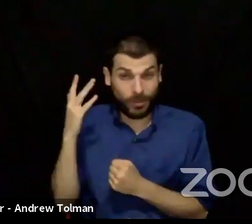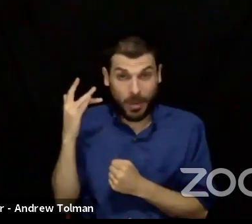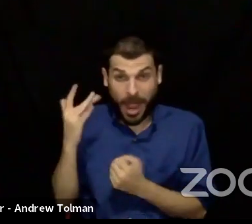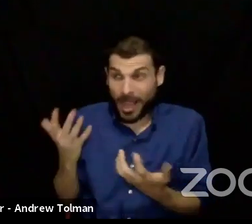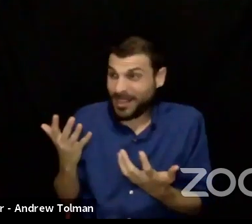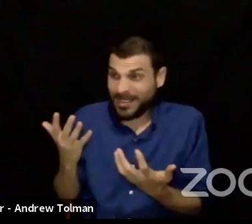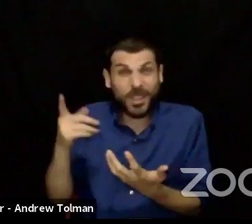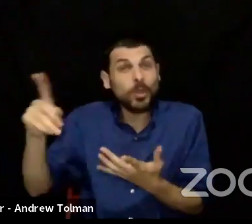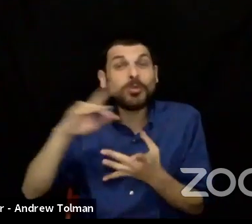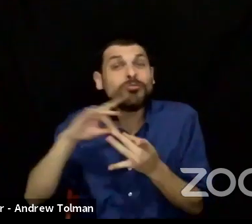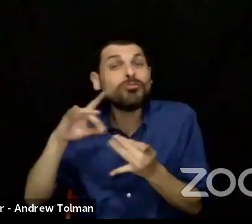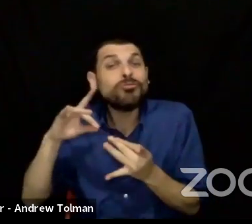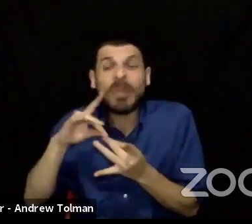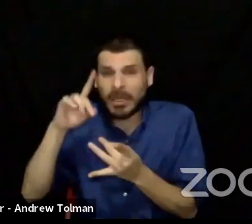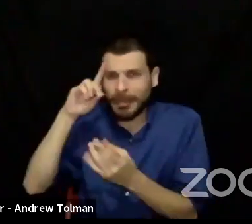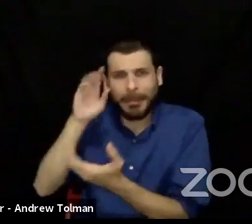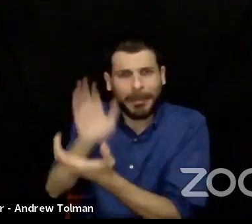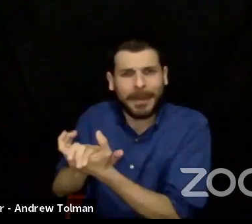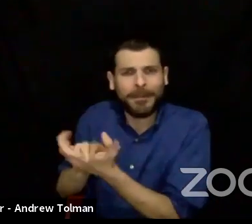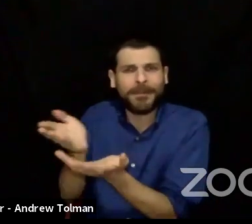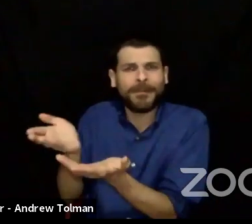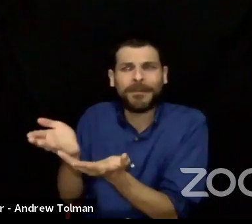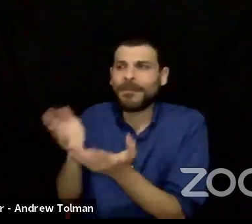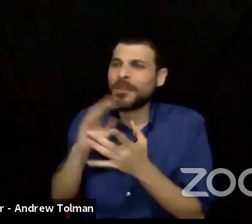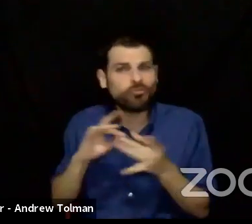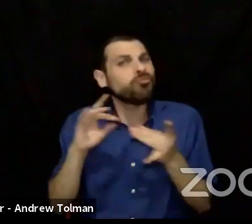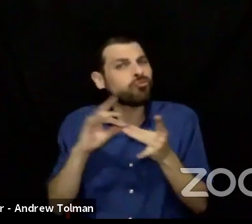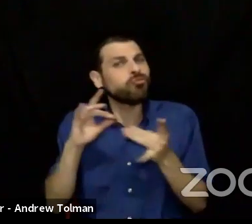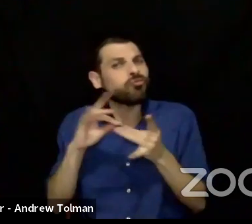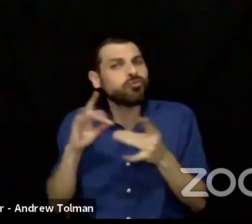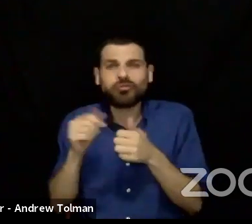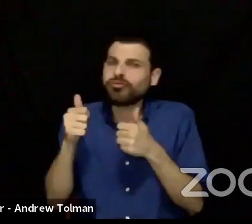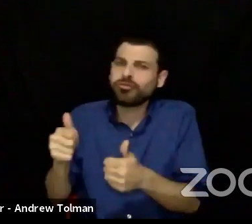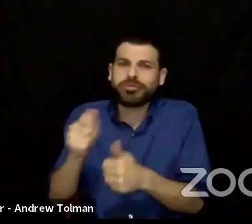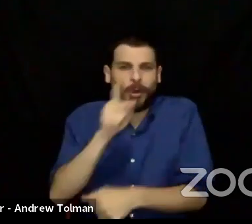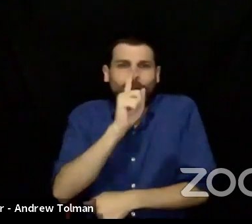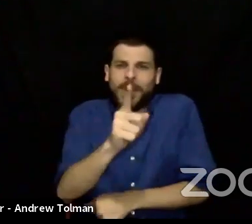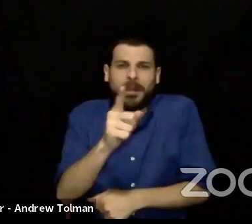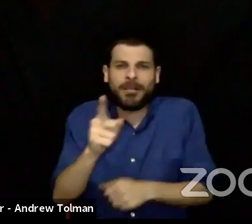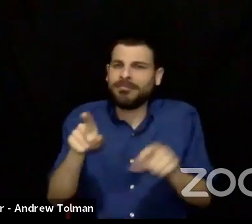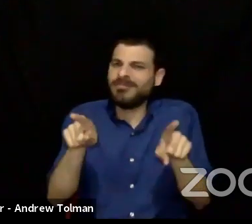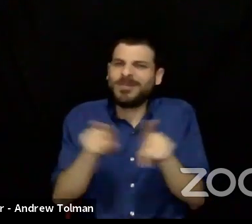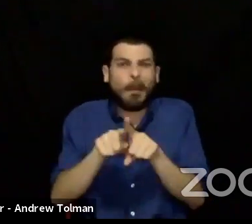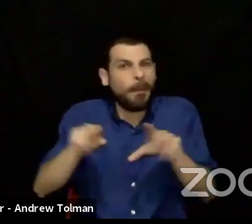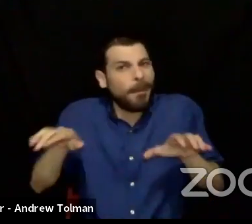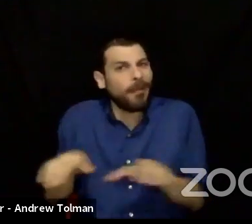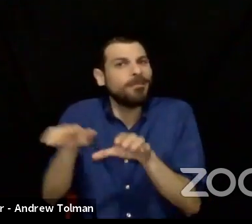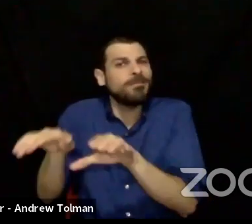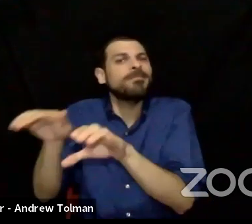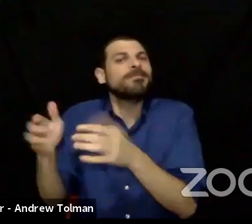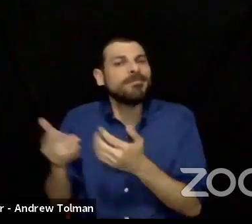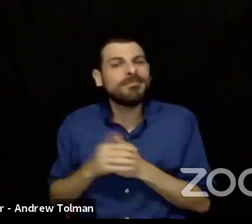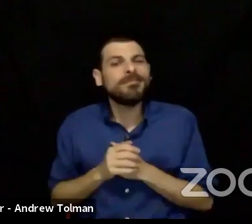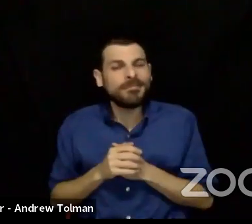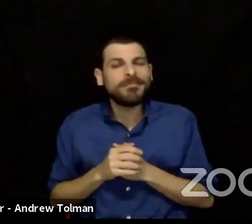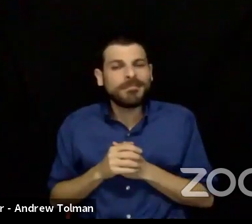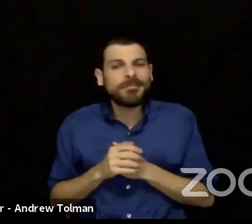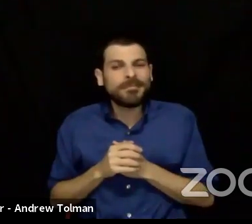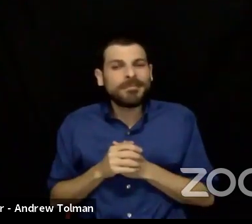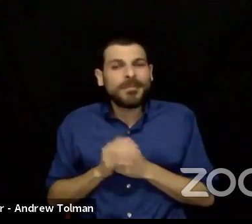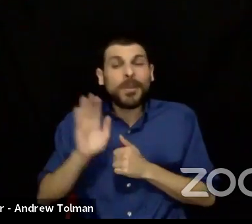We believe that what you say is what we're gonna get, and that you